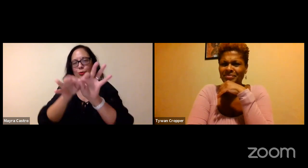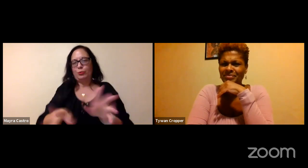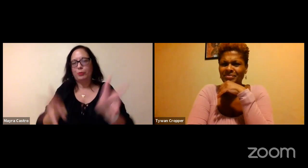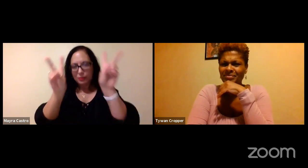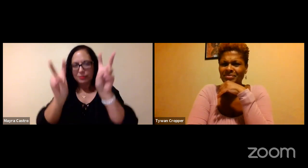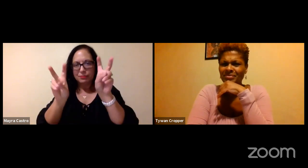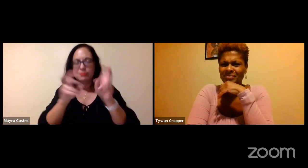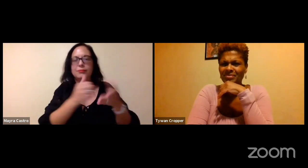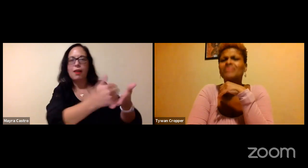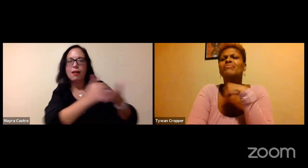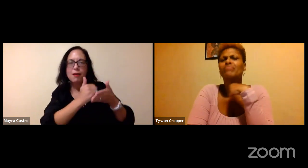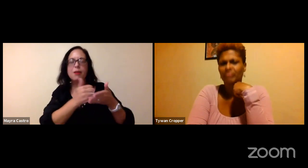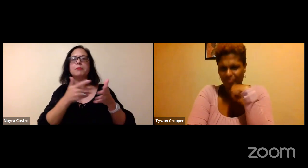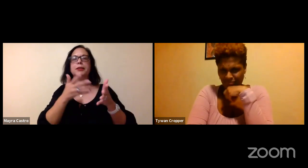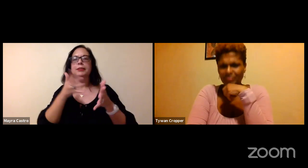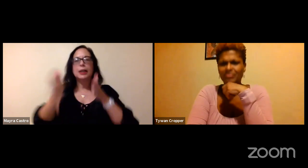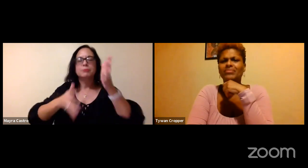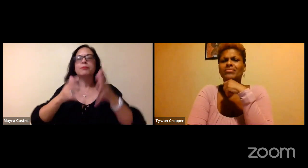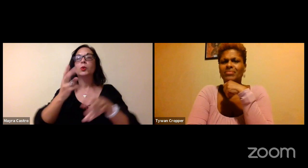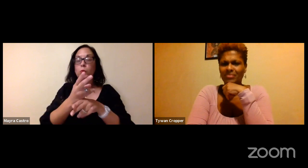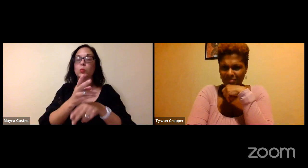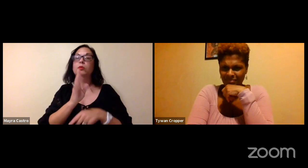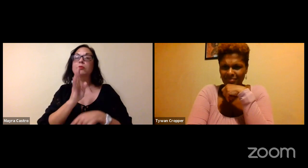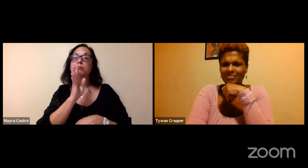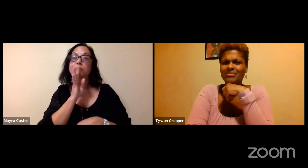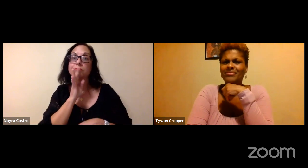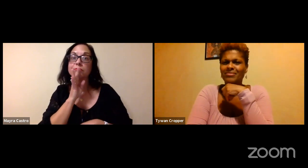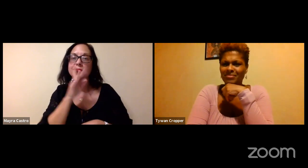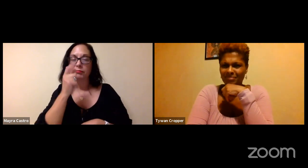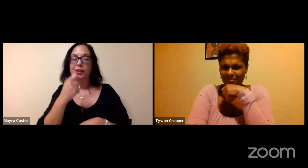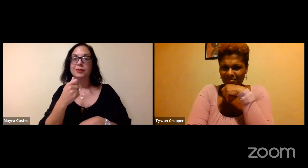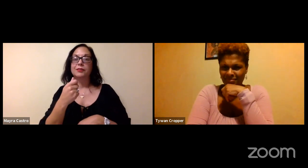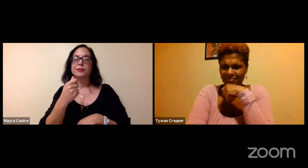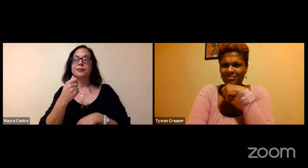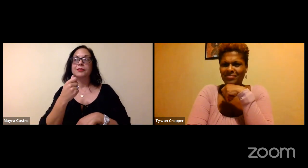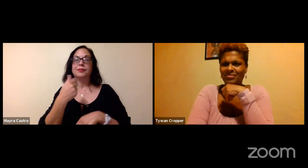My brothers who knew English would help translate for me